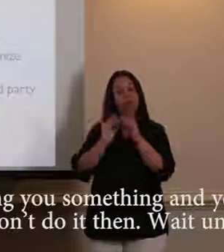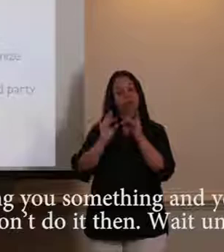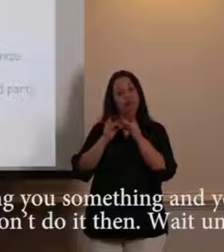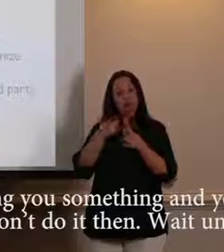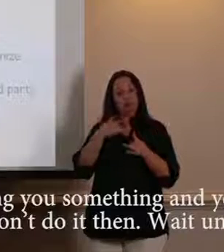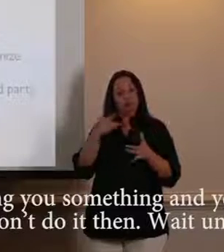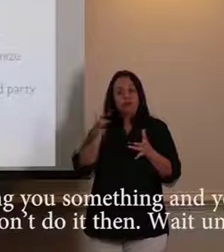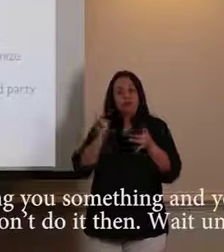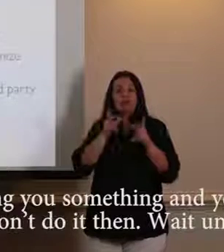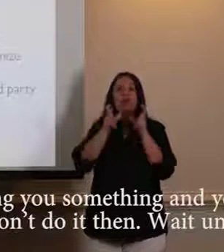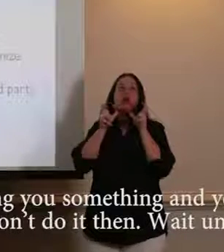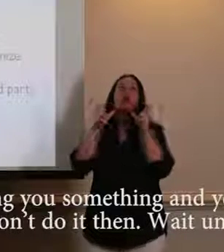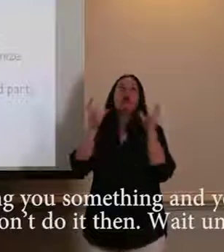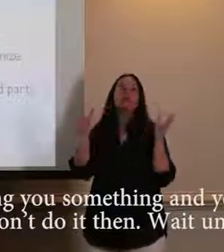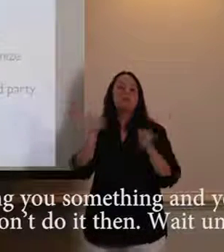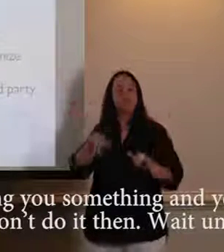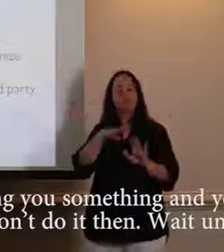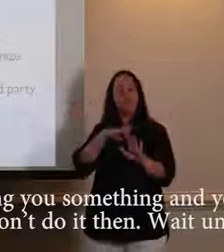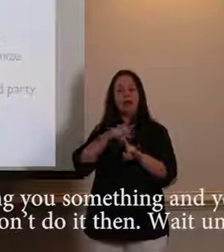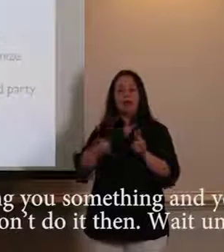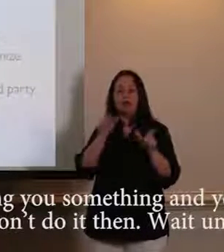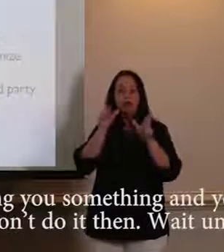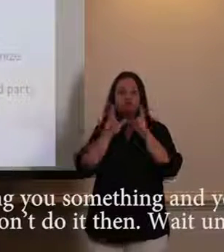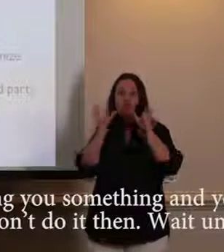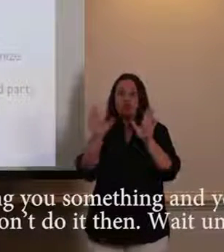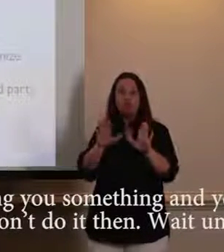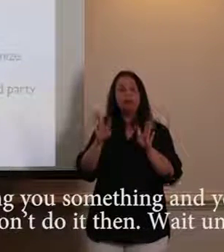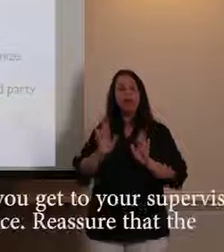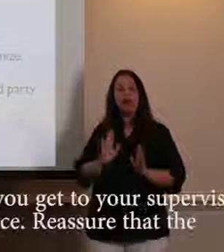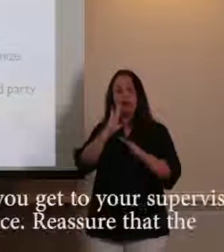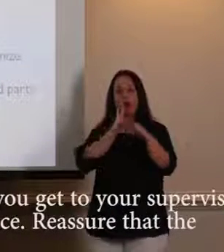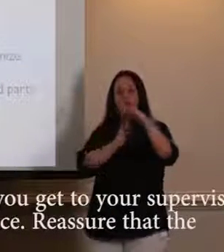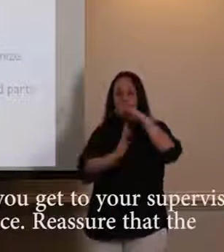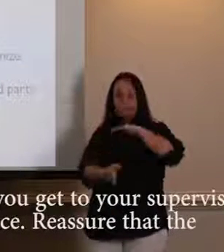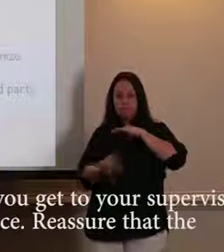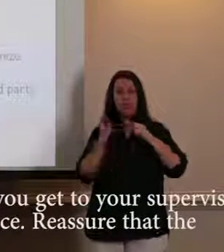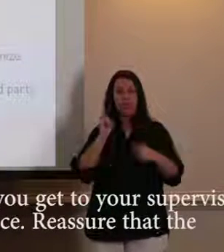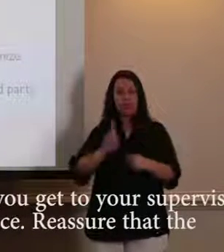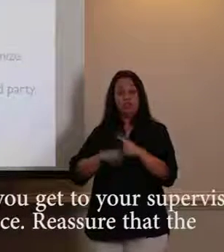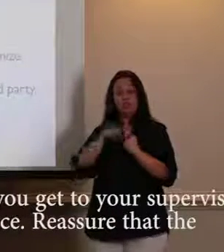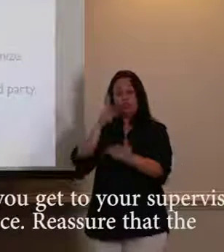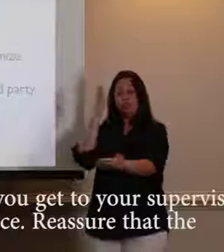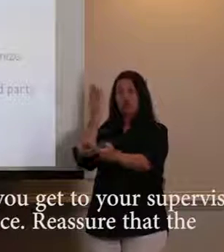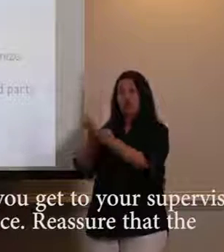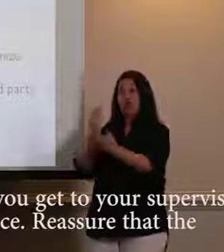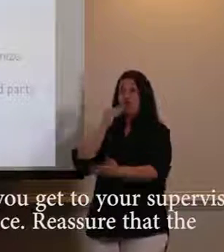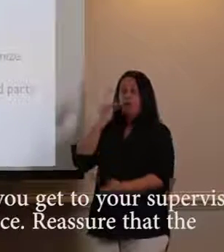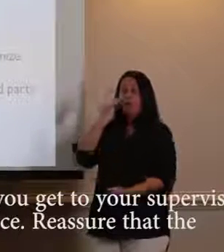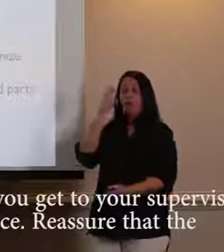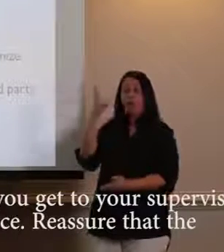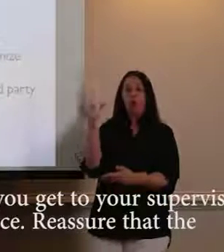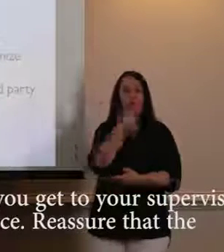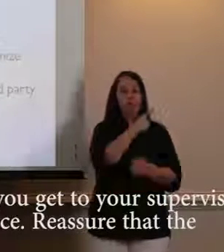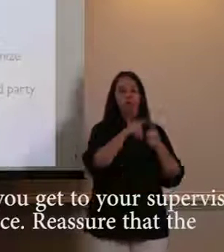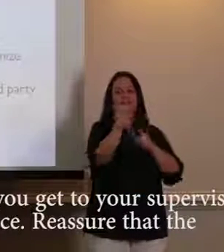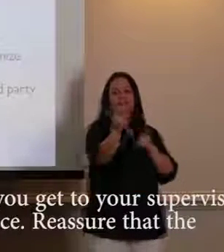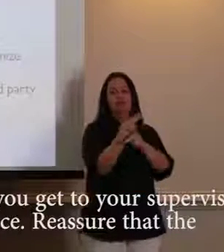scream. That's fine. Don't do it then. Wait till you get home or wait till you get to your supervisor's office. Validate